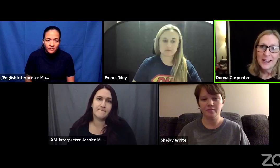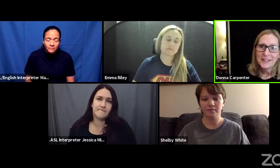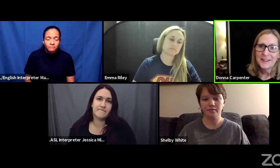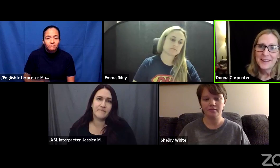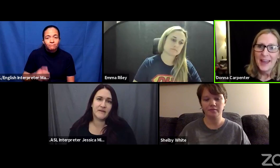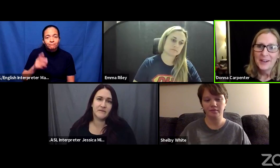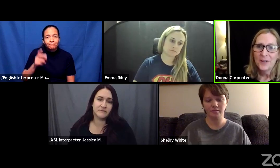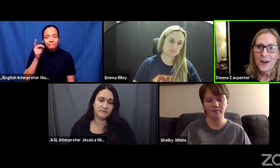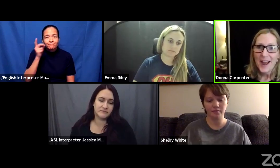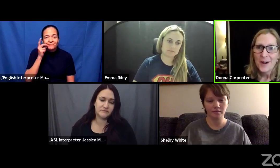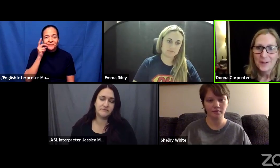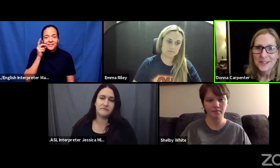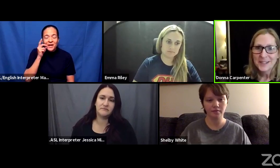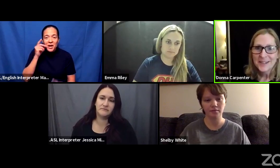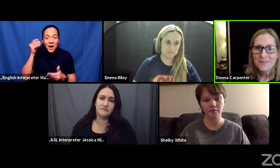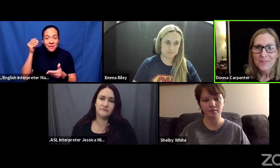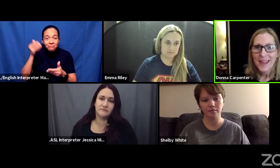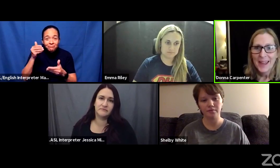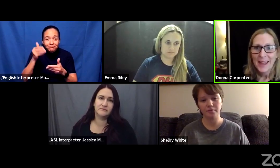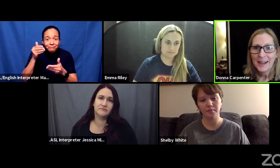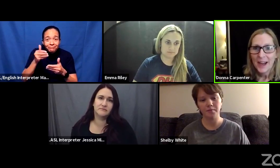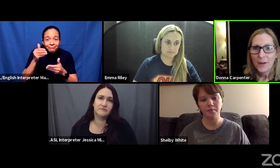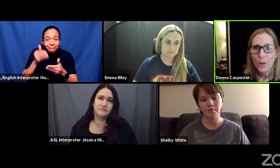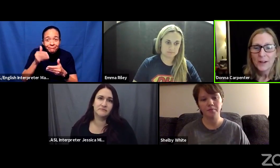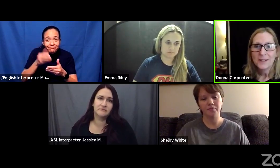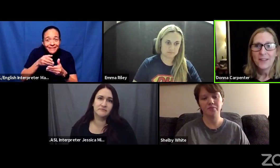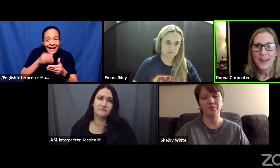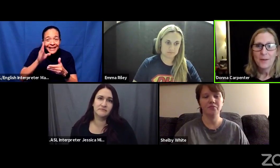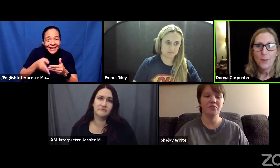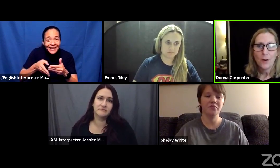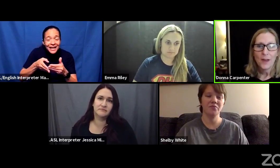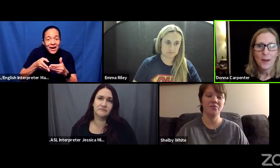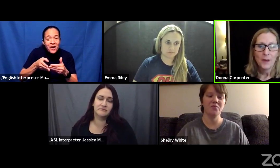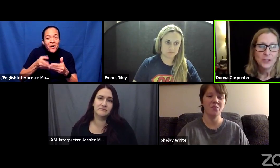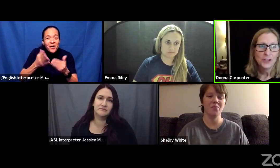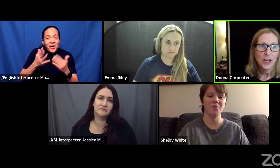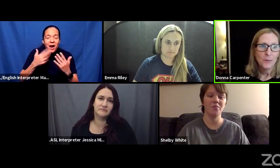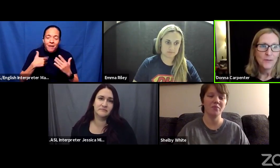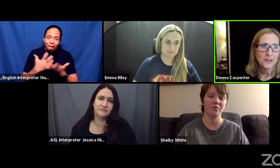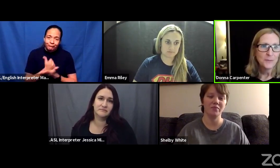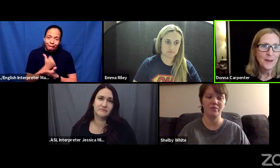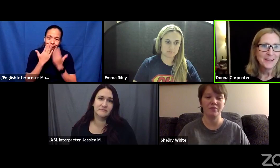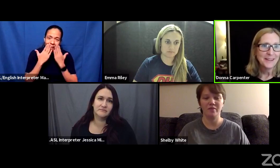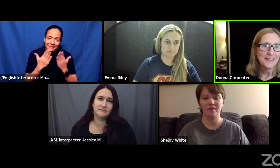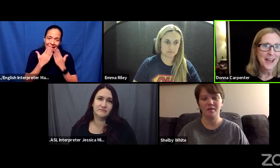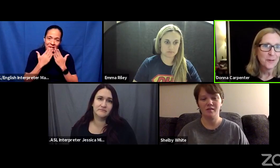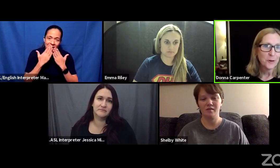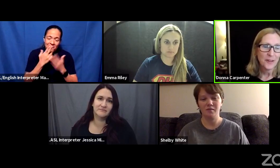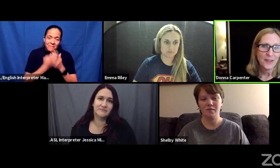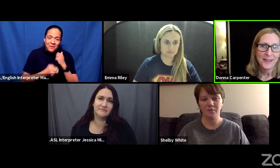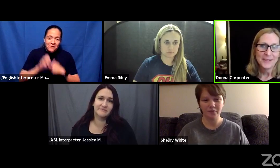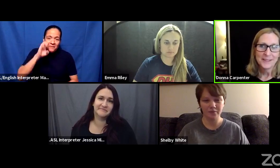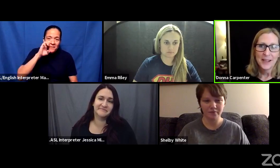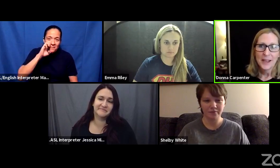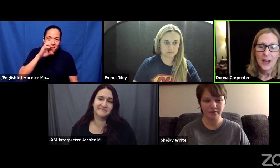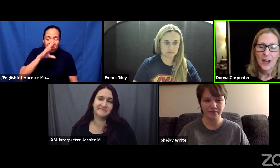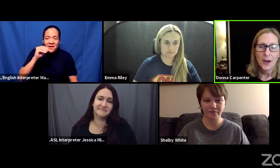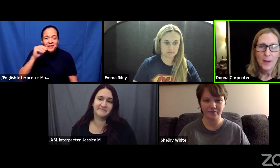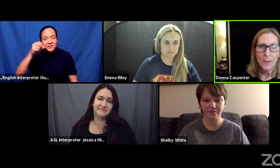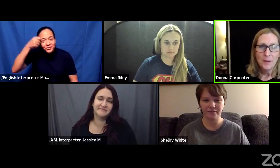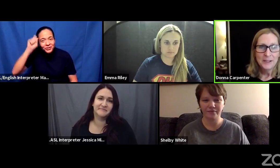Well, we're getting to the end of our hour, and I want to thank both Emma and Shelby for spending this hour with